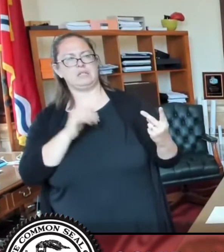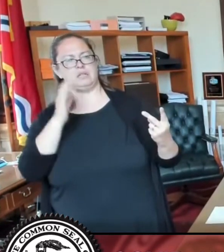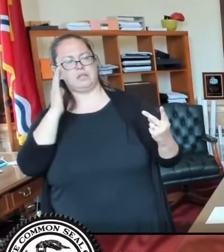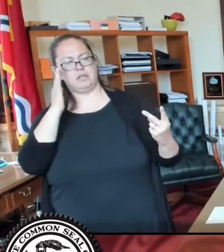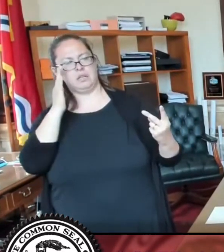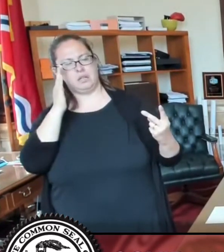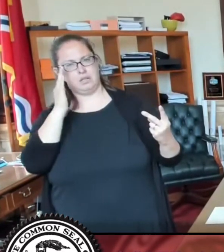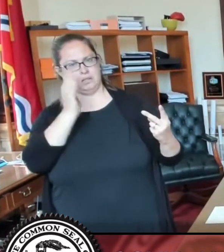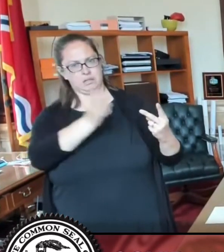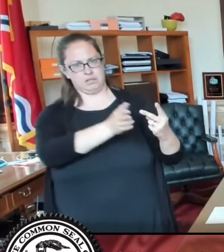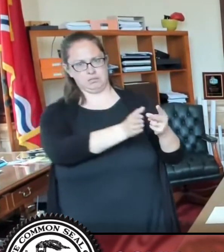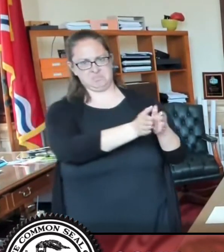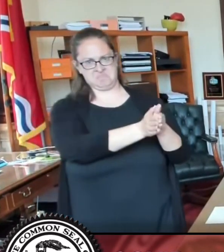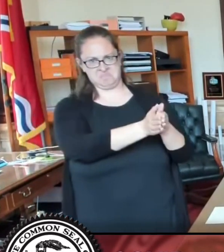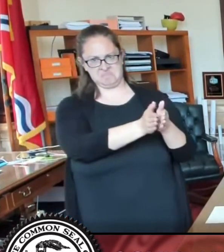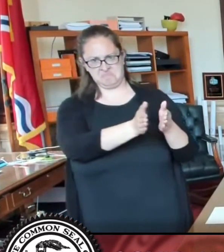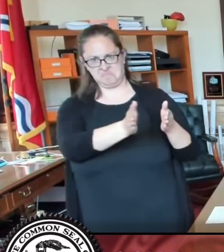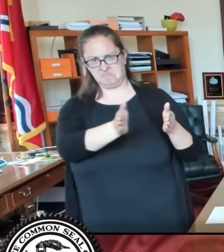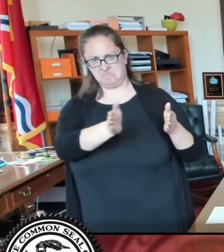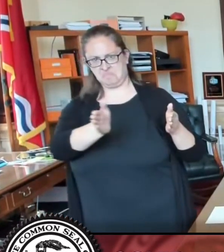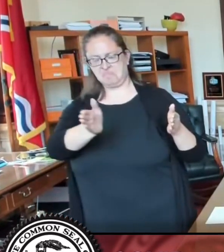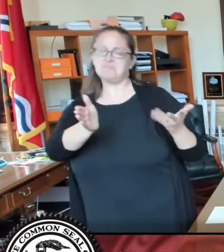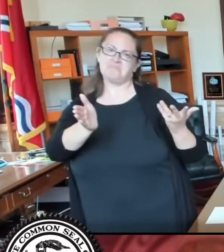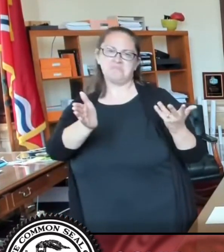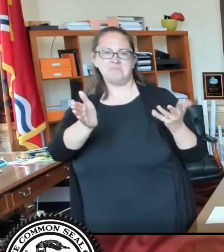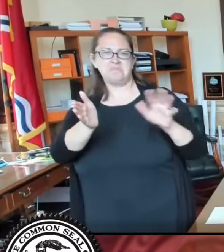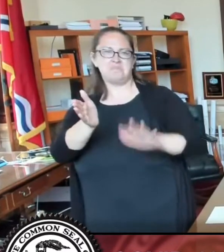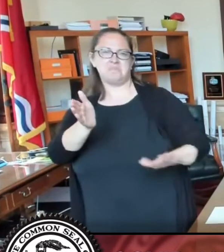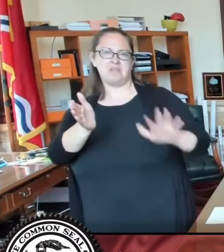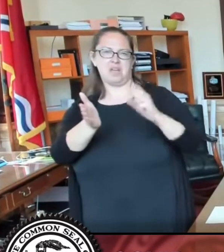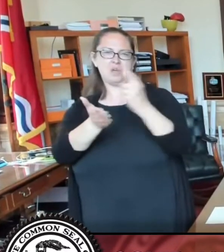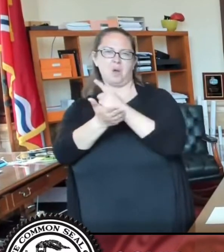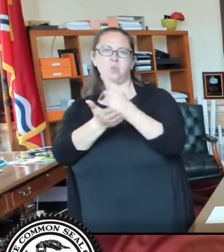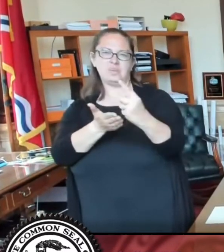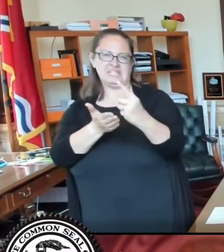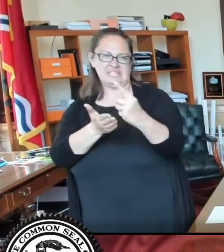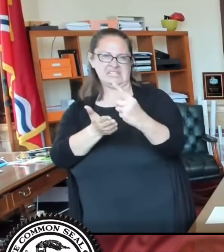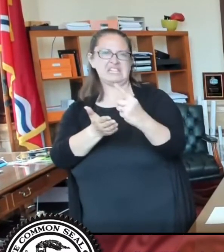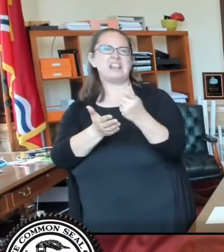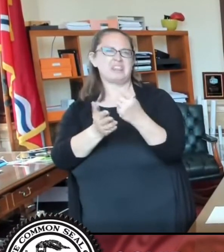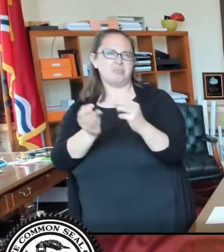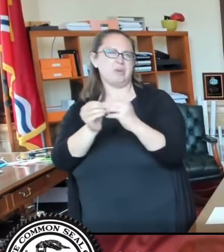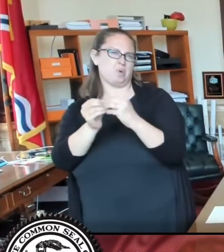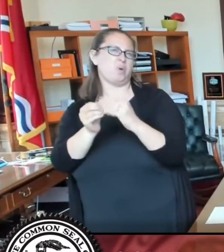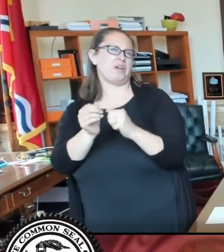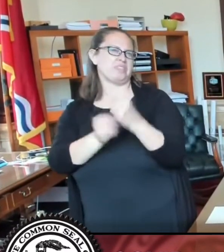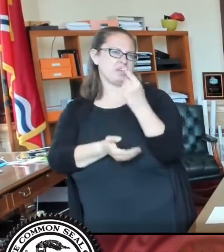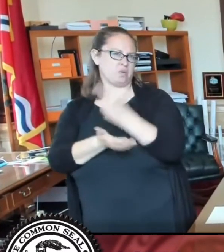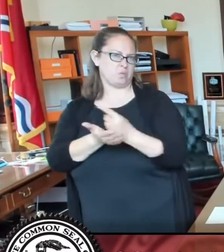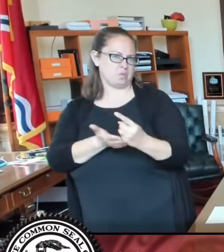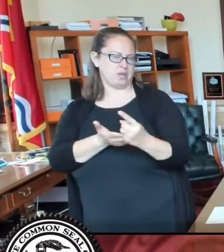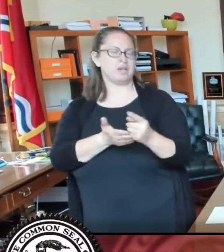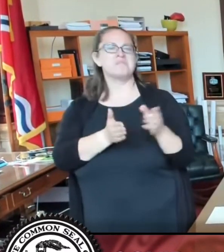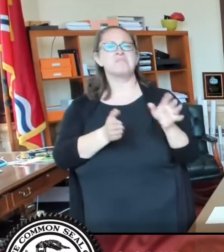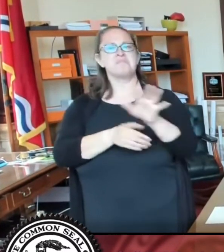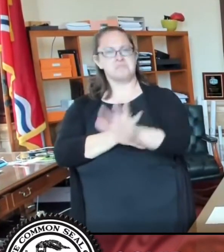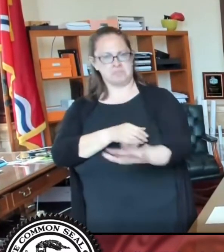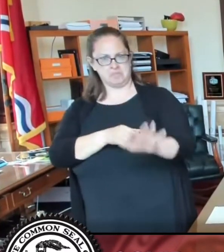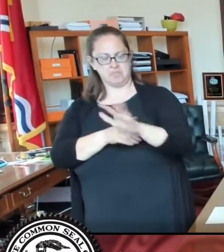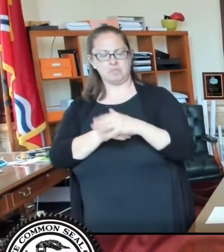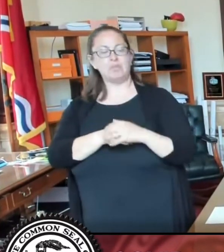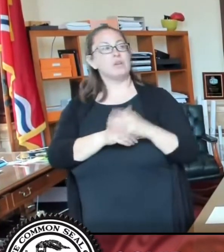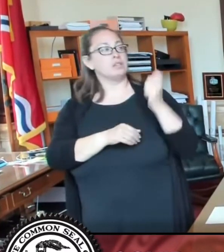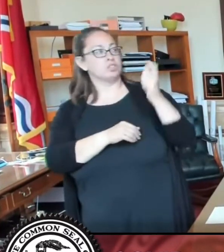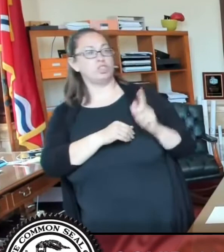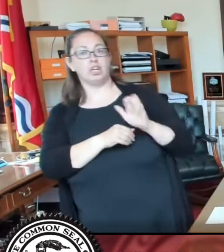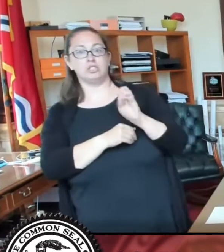it was in effect for a week, just a little over a week, I believe. And what you heard Judge Edwards just